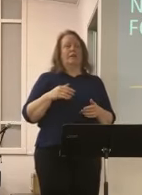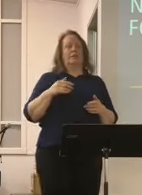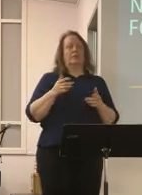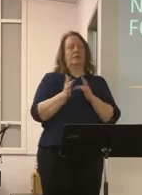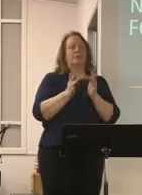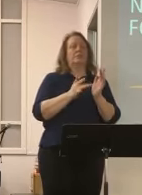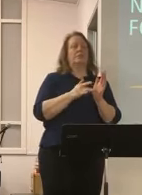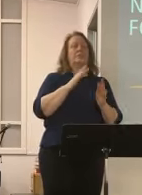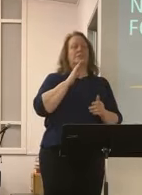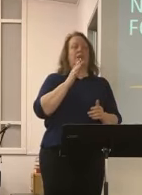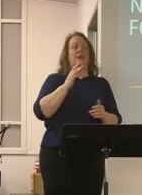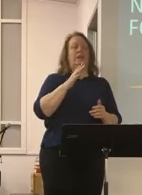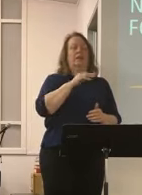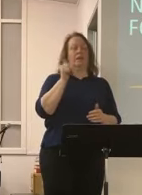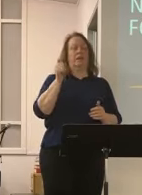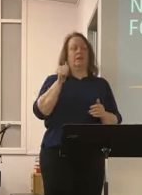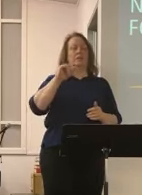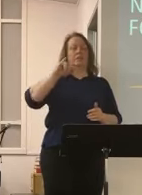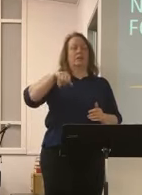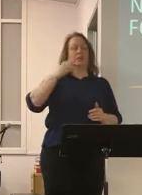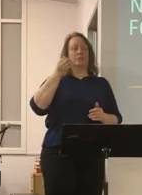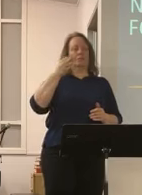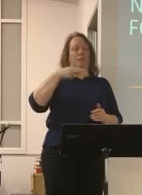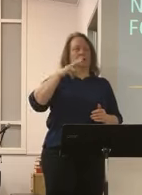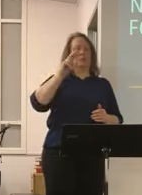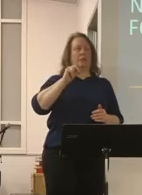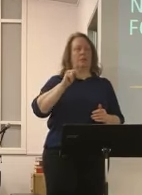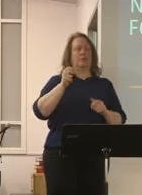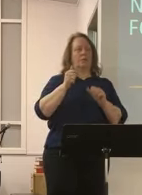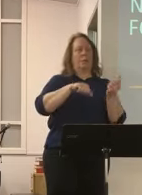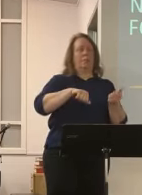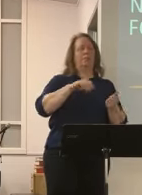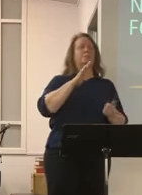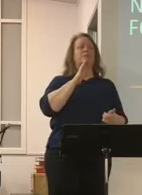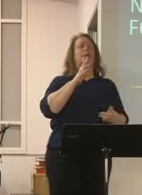said, "Repent, for the kingdom of God is coming."